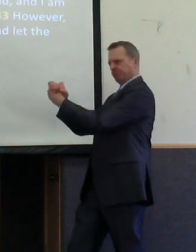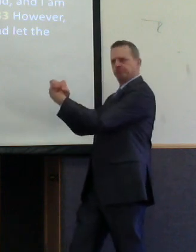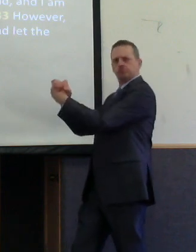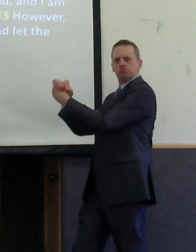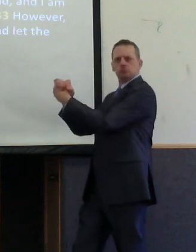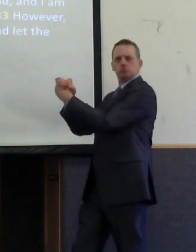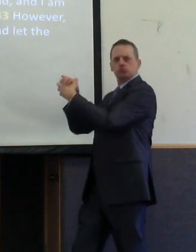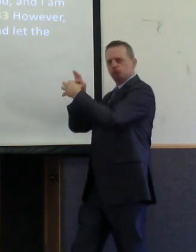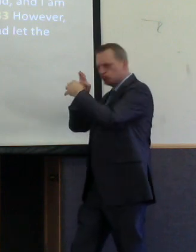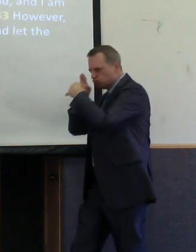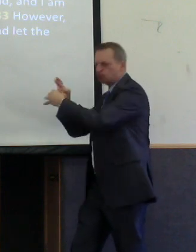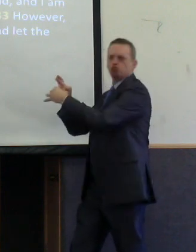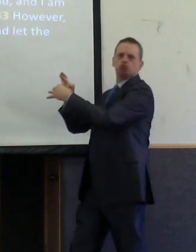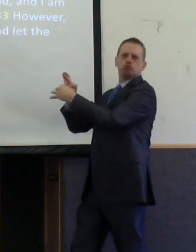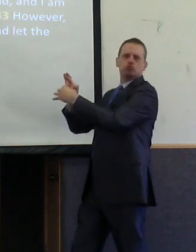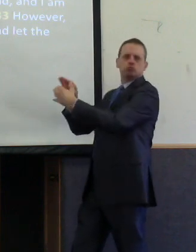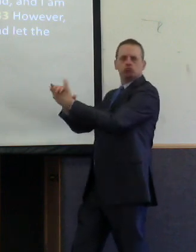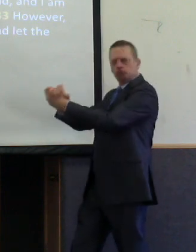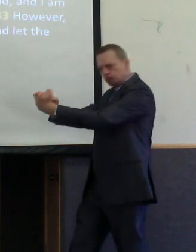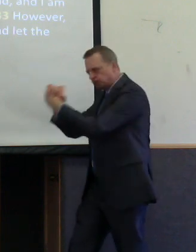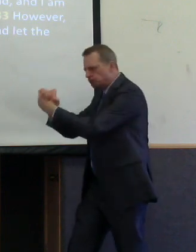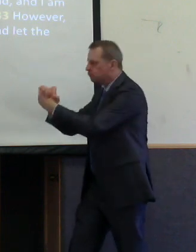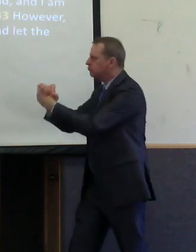mother and hold fast to his